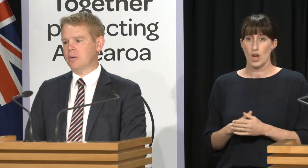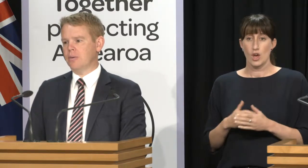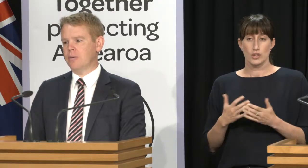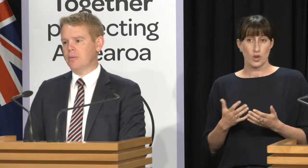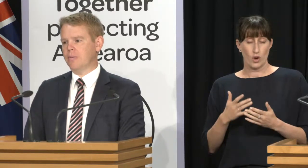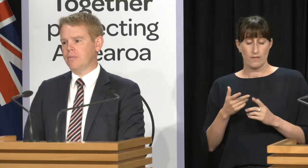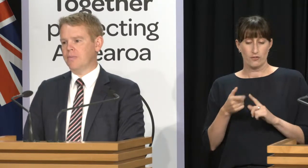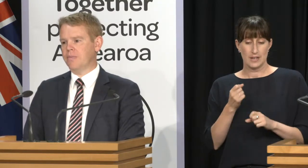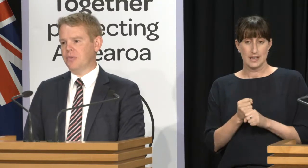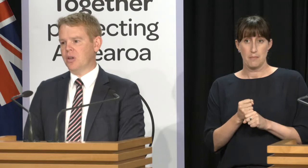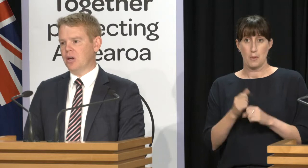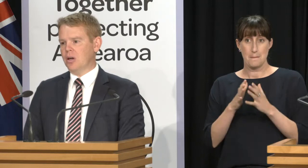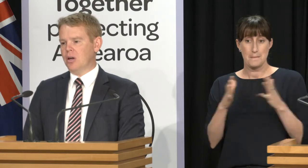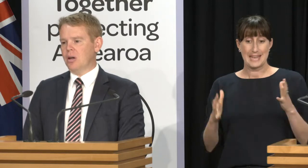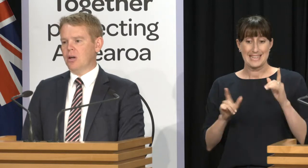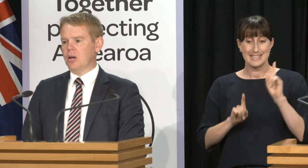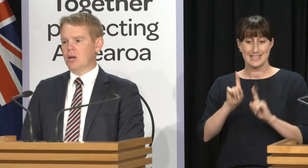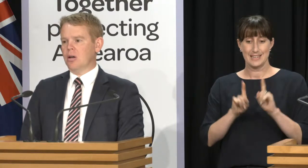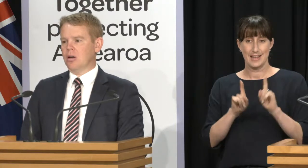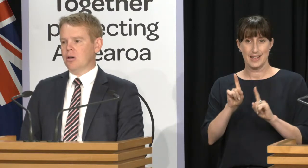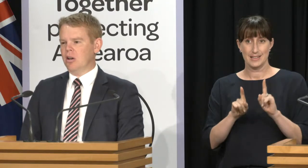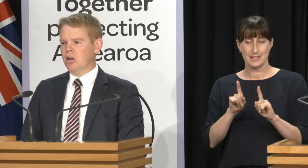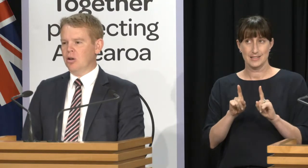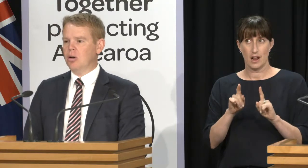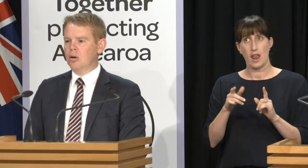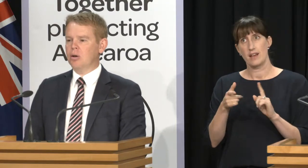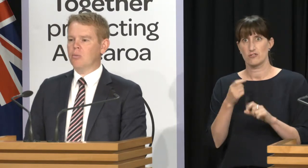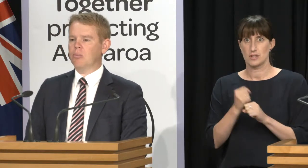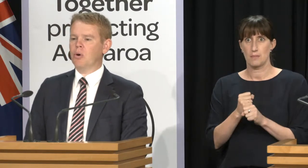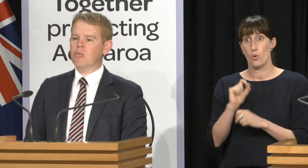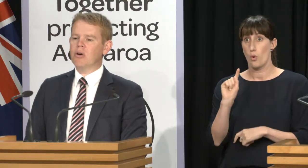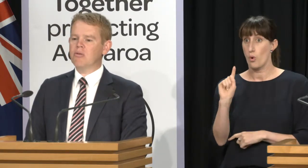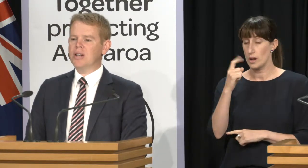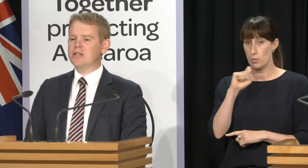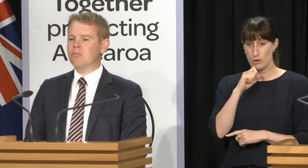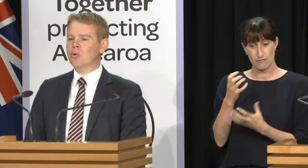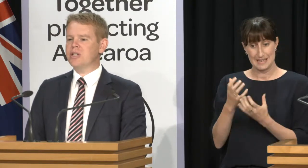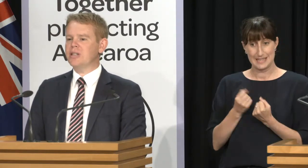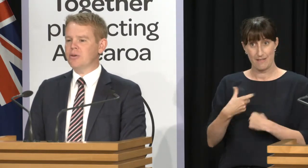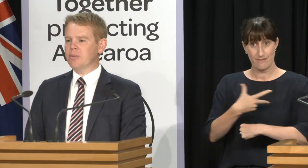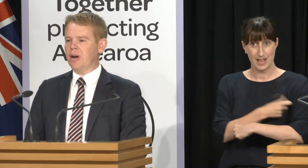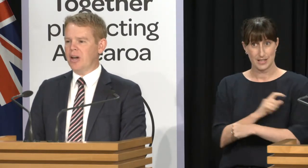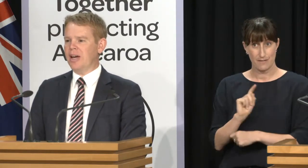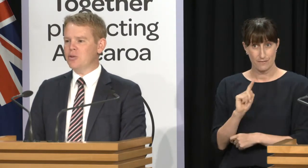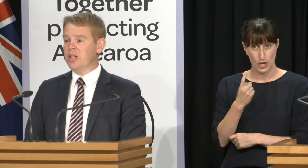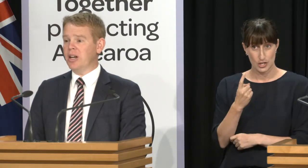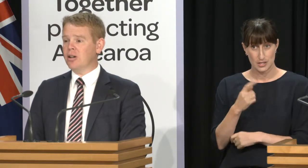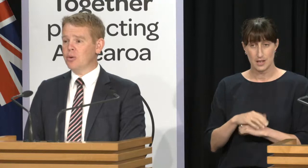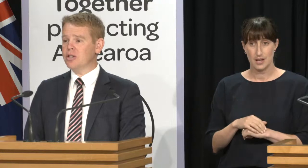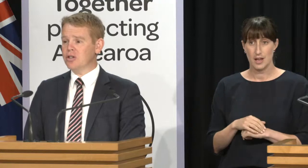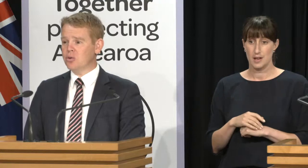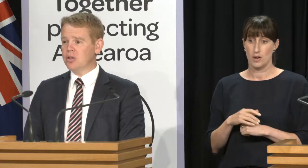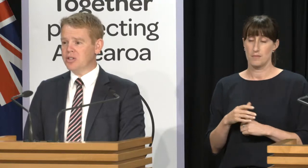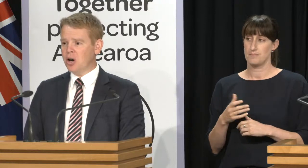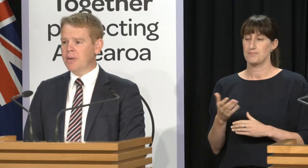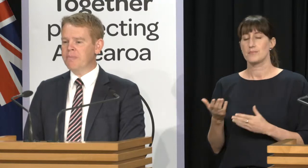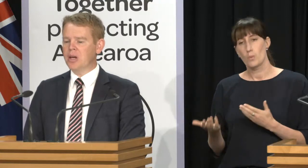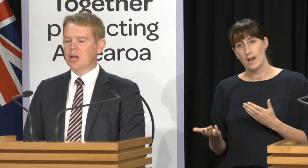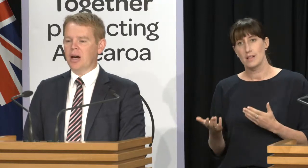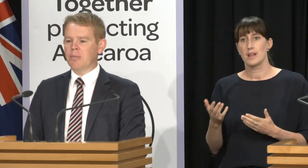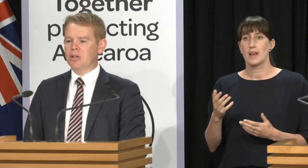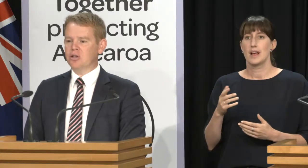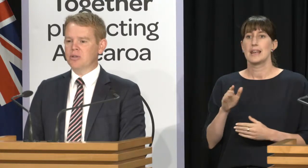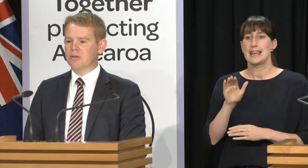July because, the vaccine's going to be sitting in Auckland, sitting in Christchurch. We'll release more details about that as we get closer to the